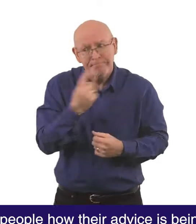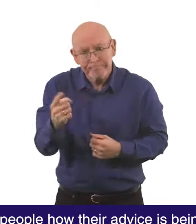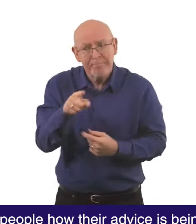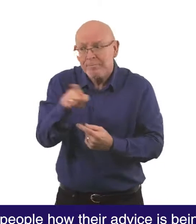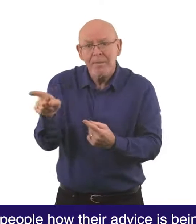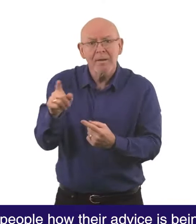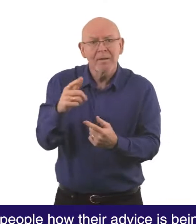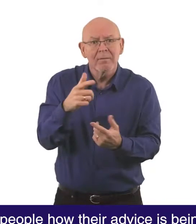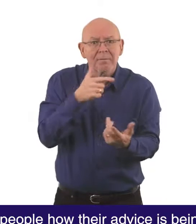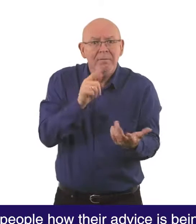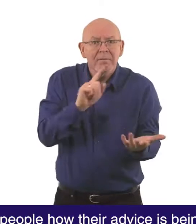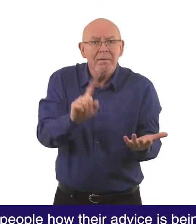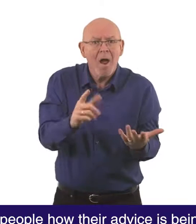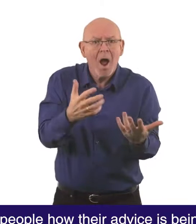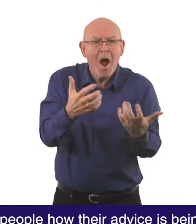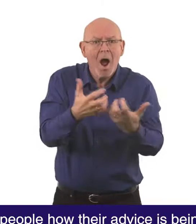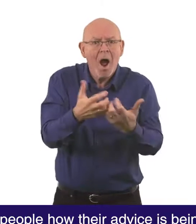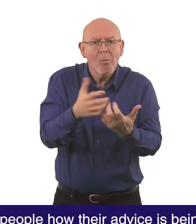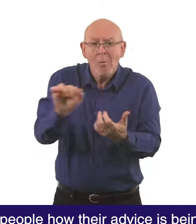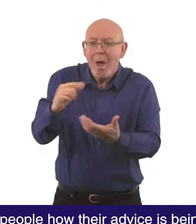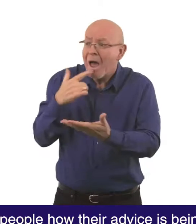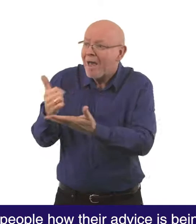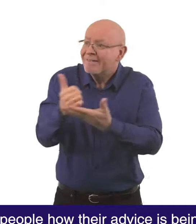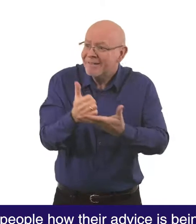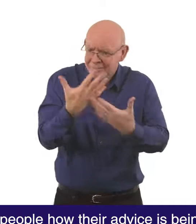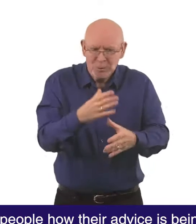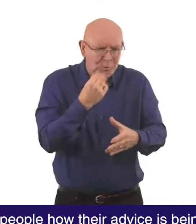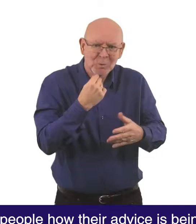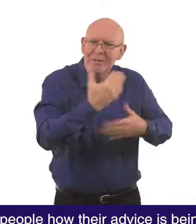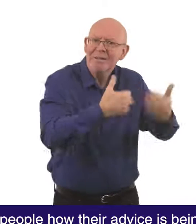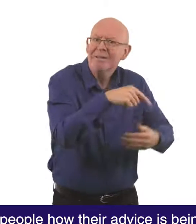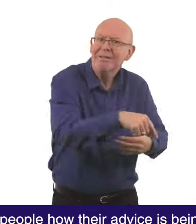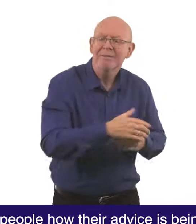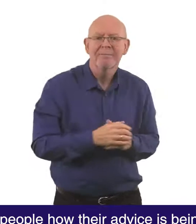telling people how their advice is being used,